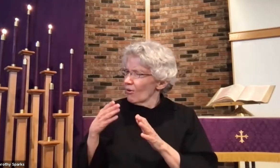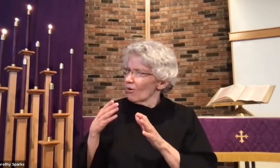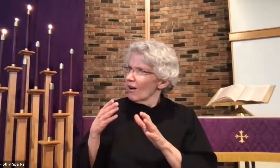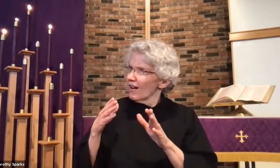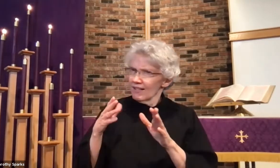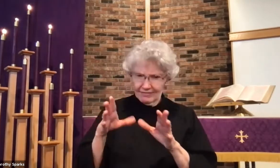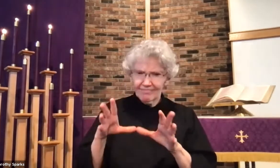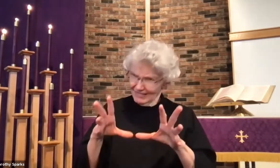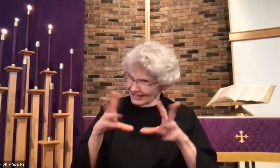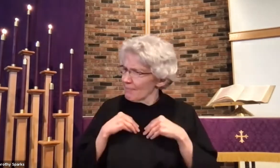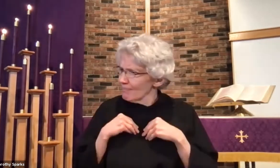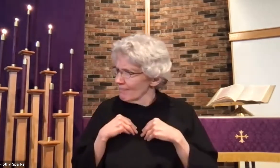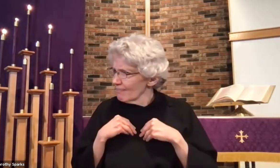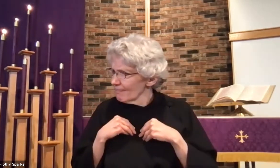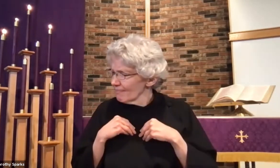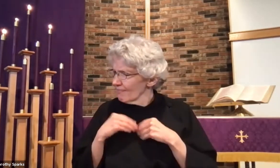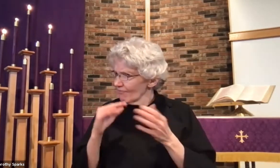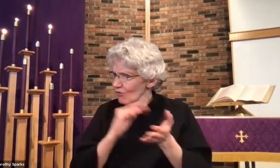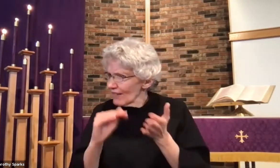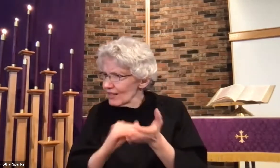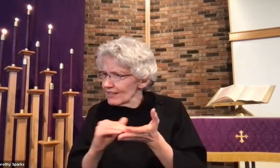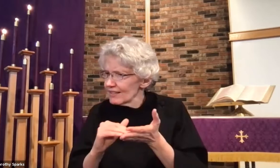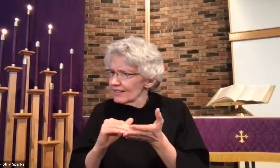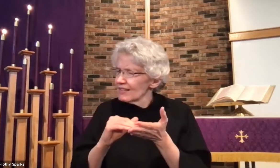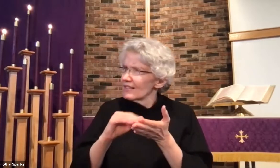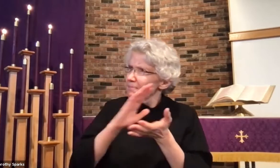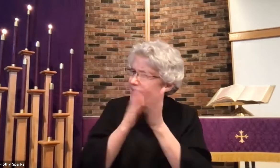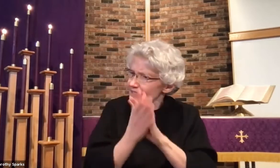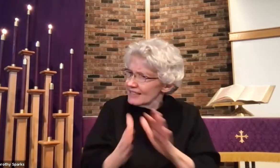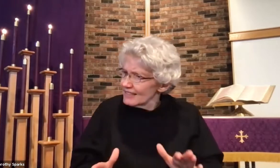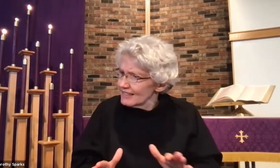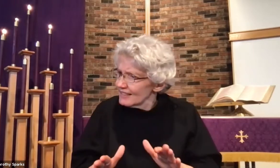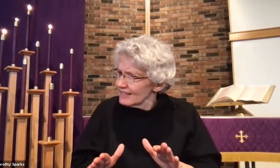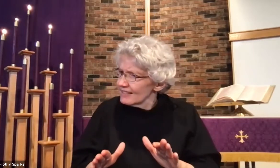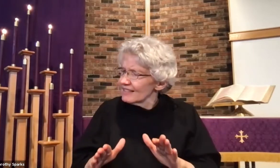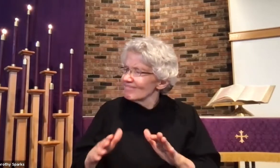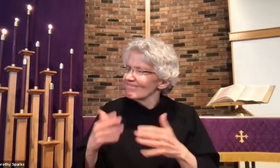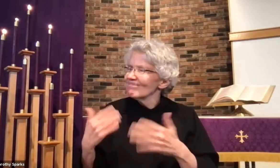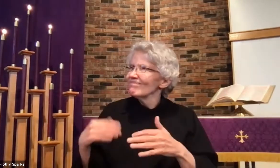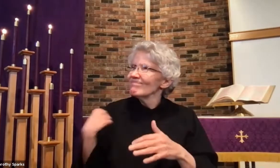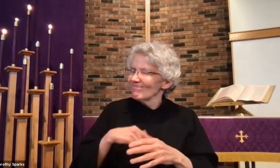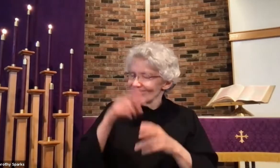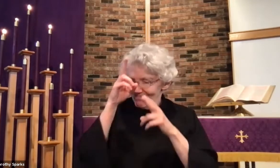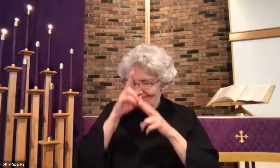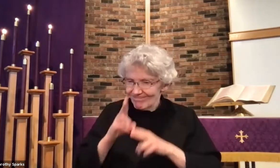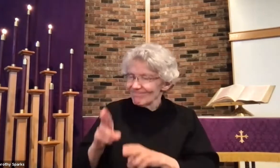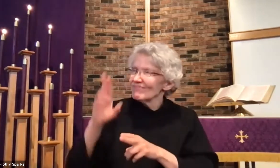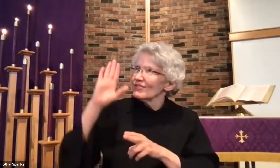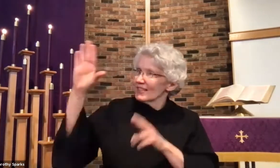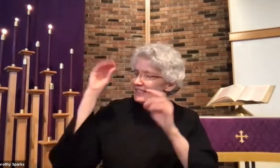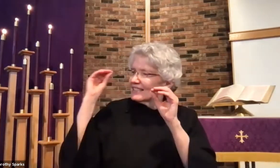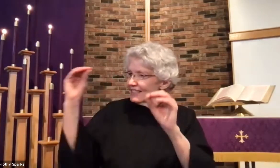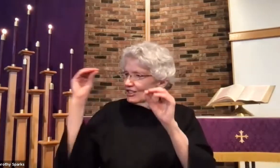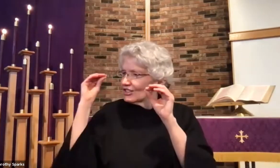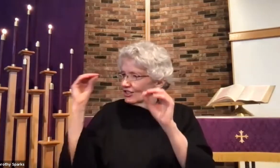whom we consider lower than ourselves. But you show us the way of acceptance,